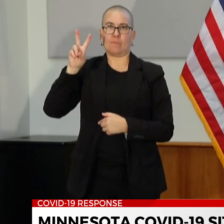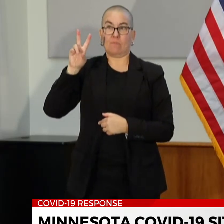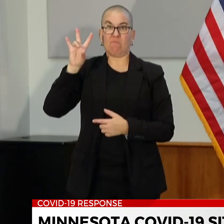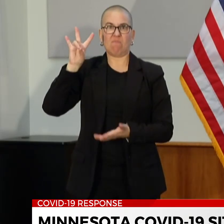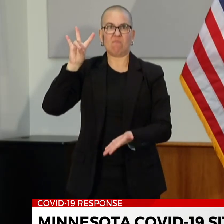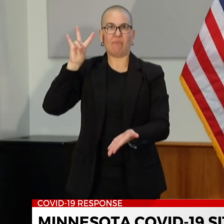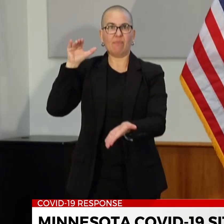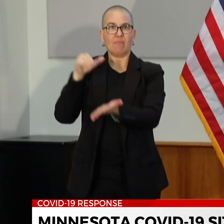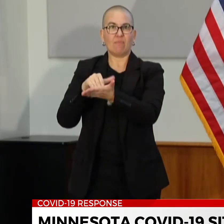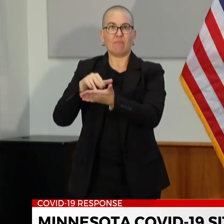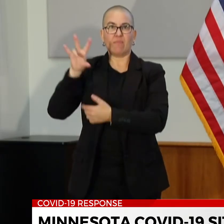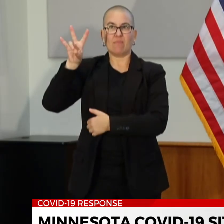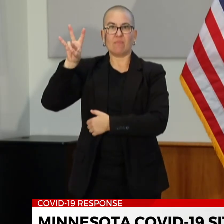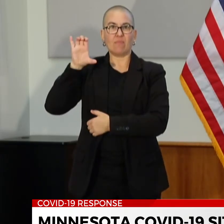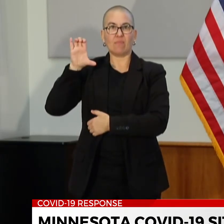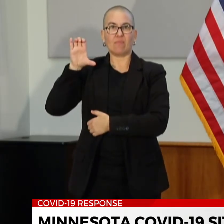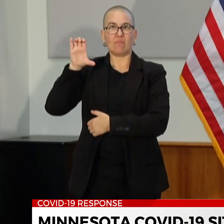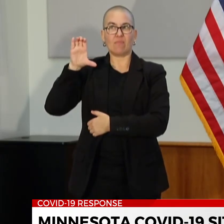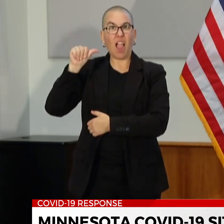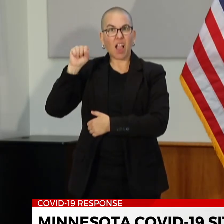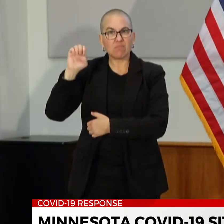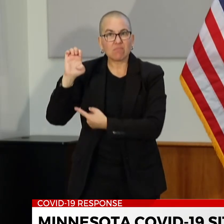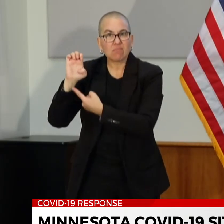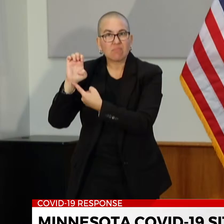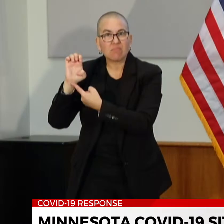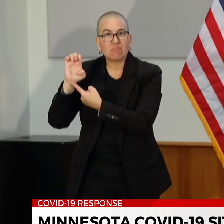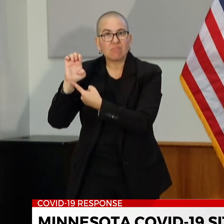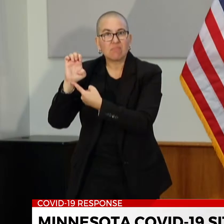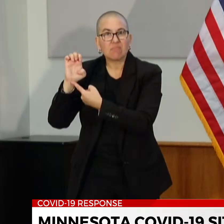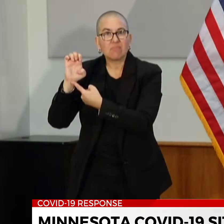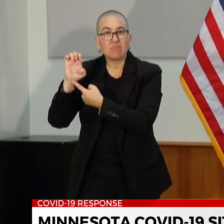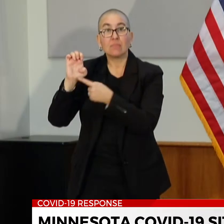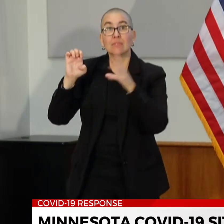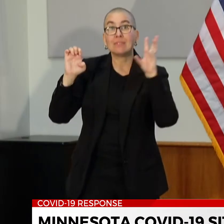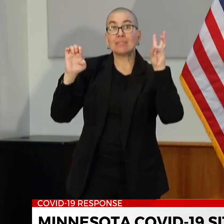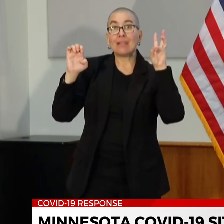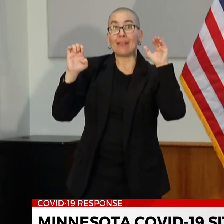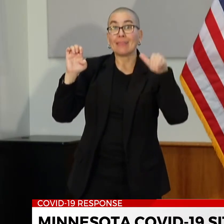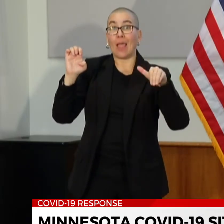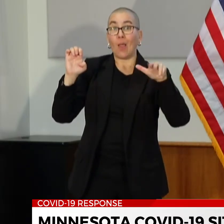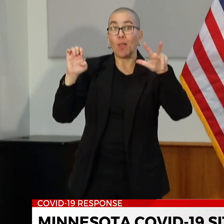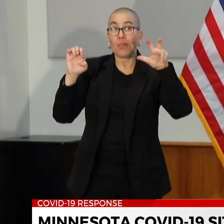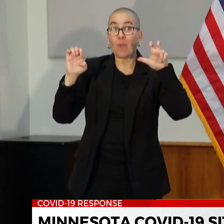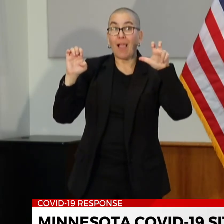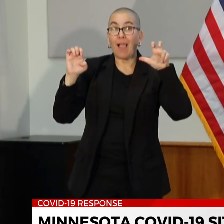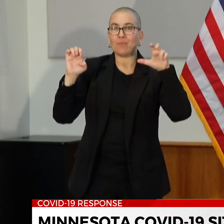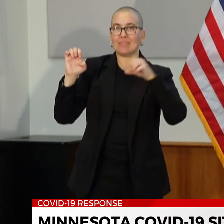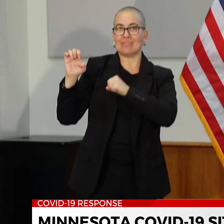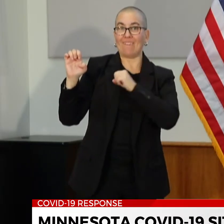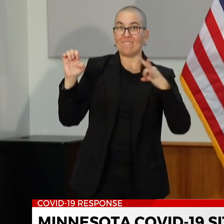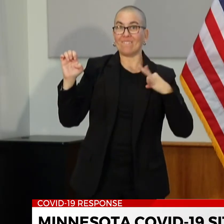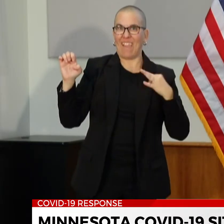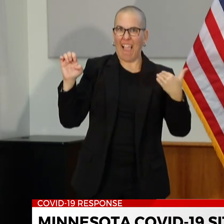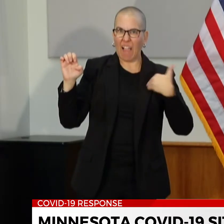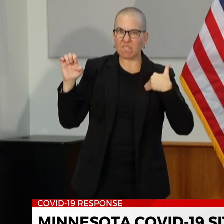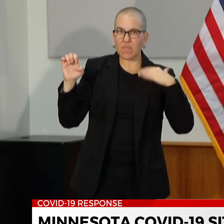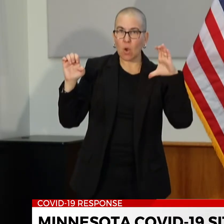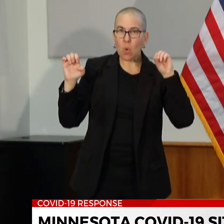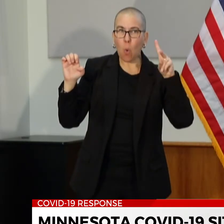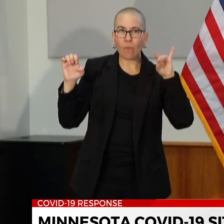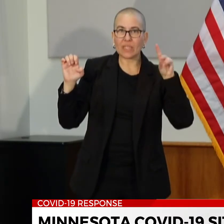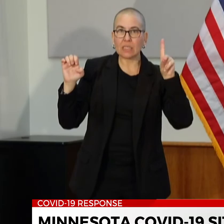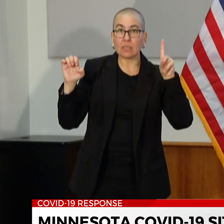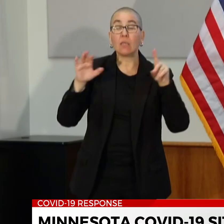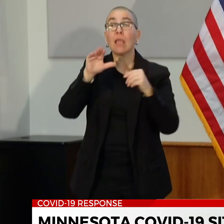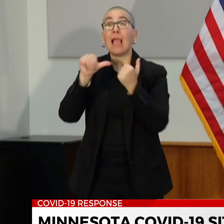total resident cases and over 6,300 staff cases cumulatively. Assisted living facilities had over